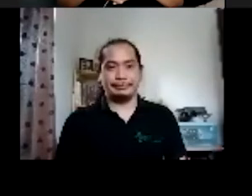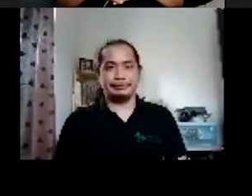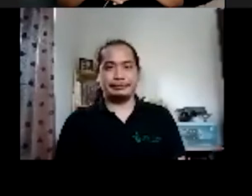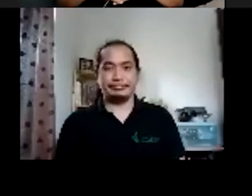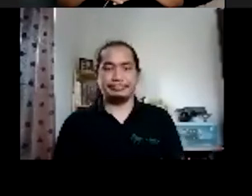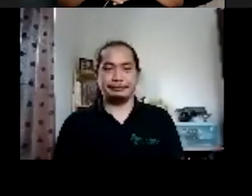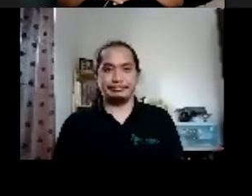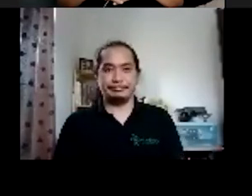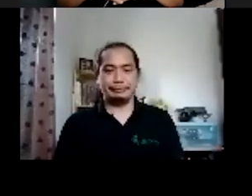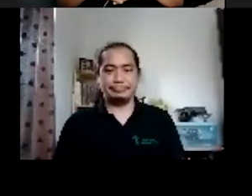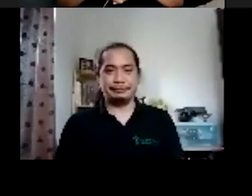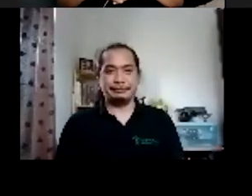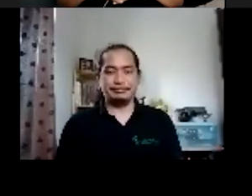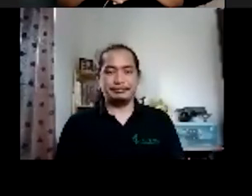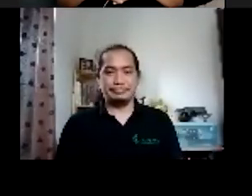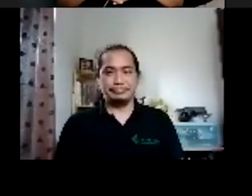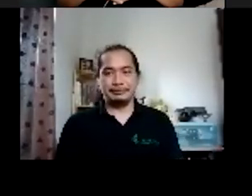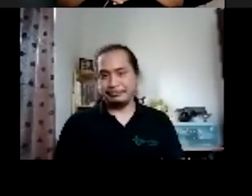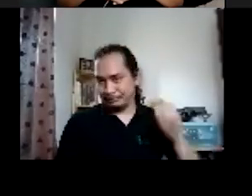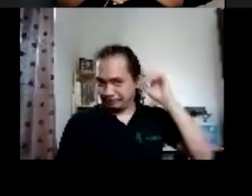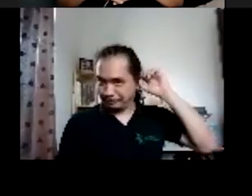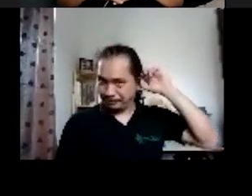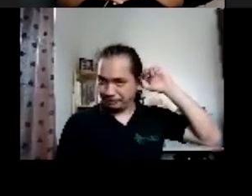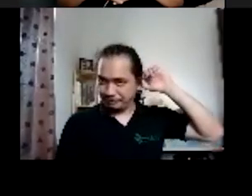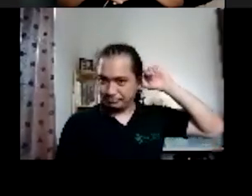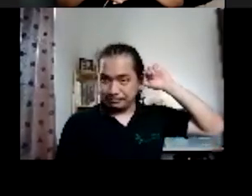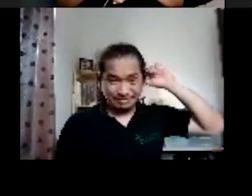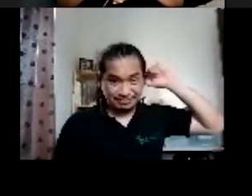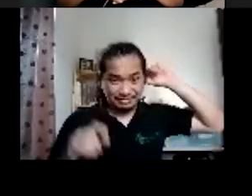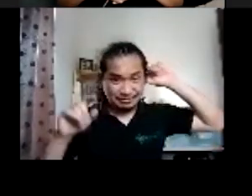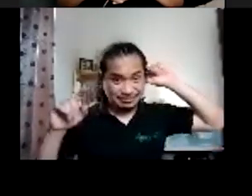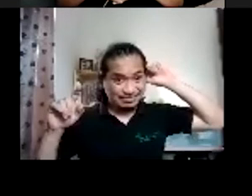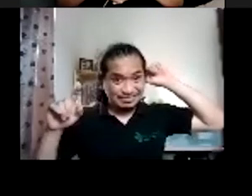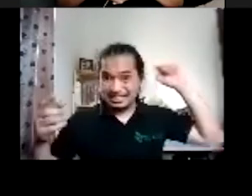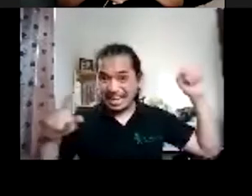one thing at a time. And I think, yeah, it's just adding a little bit of confusion for you, Meng.